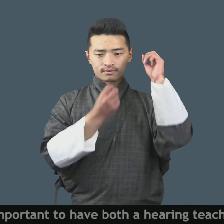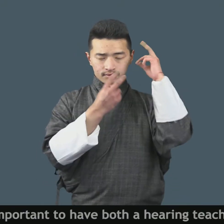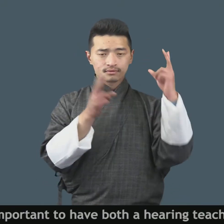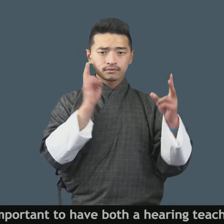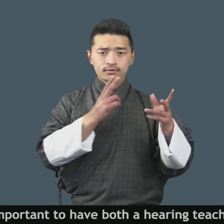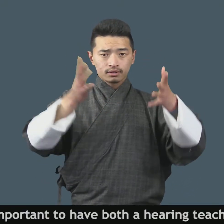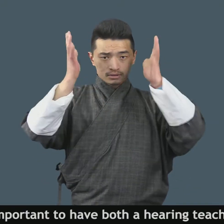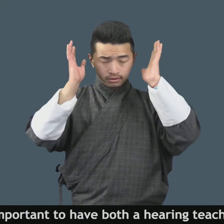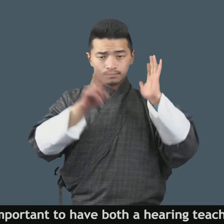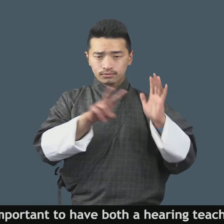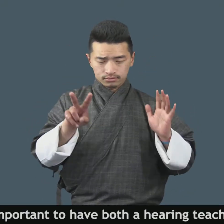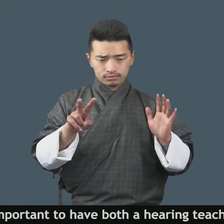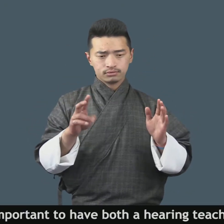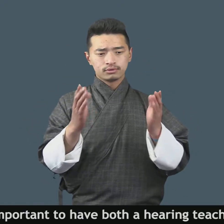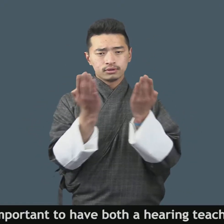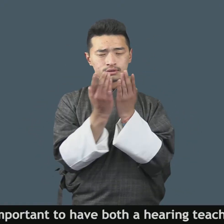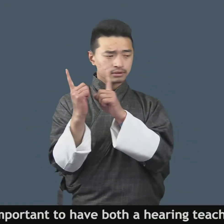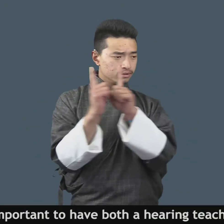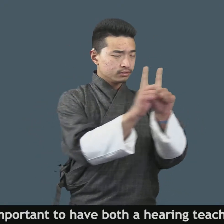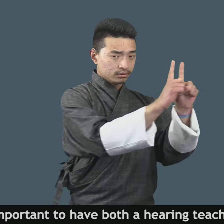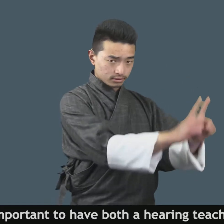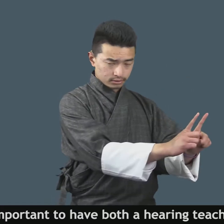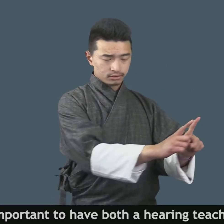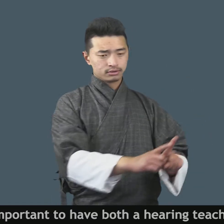Why is it important to have both a hearing teacher and a deaf teacher assistant?